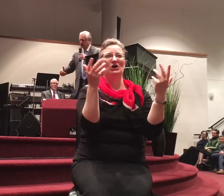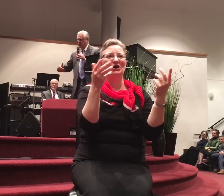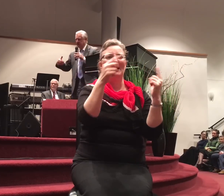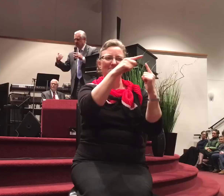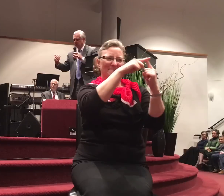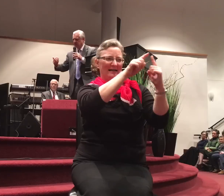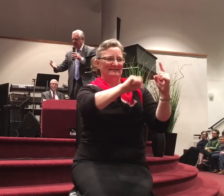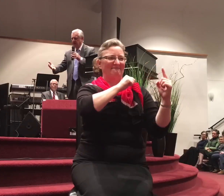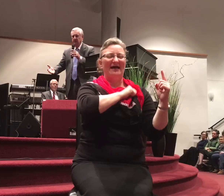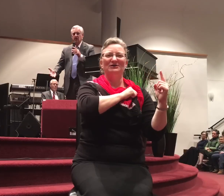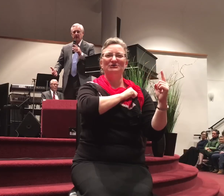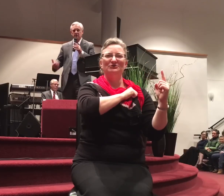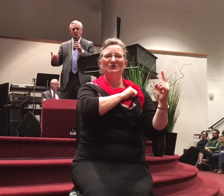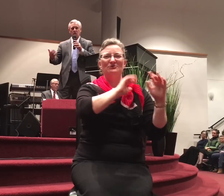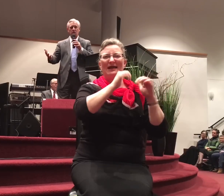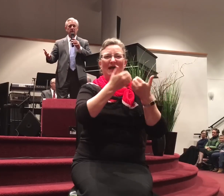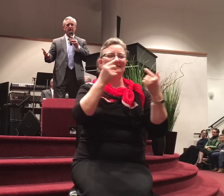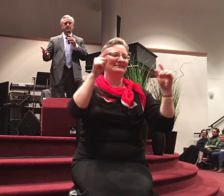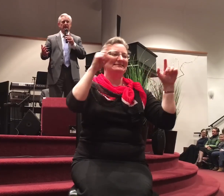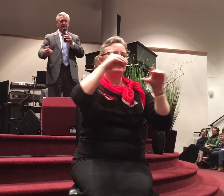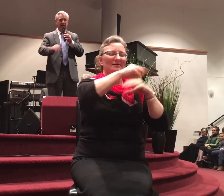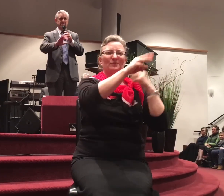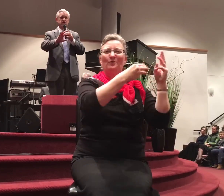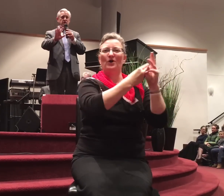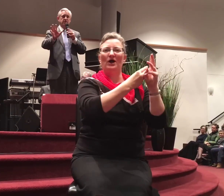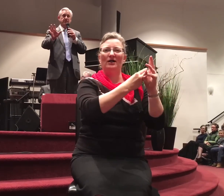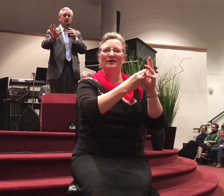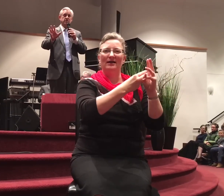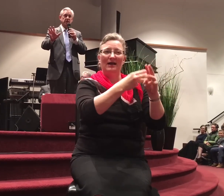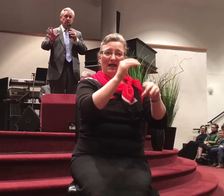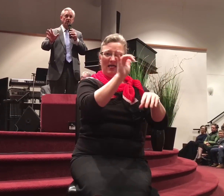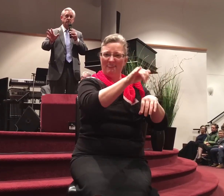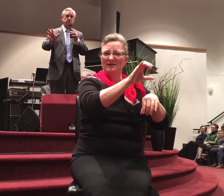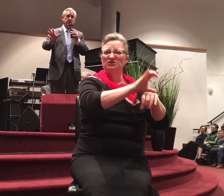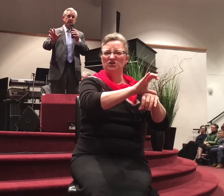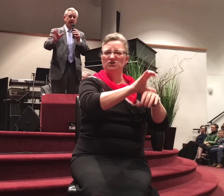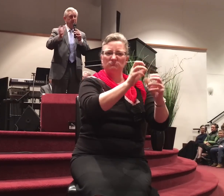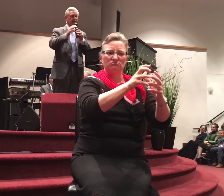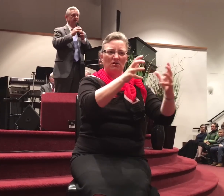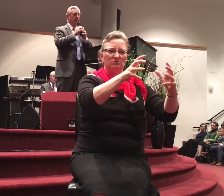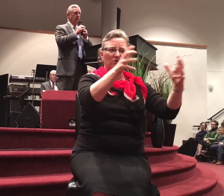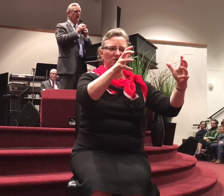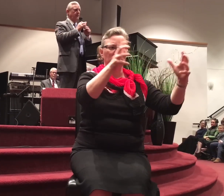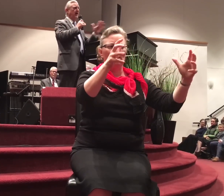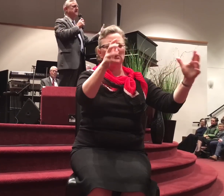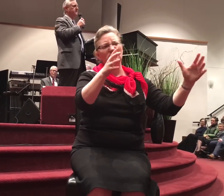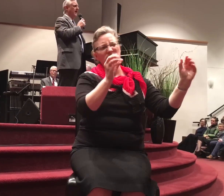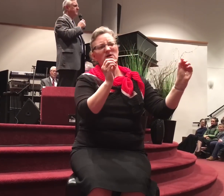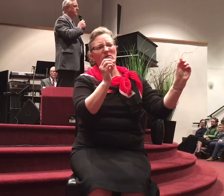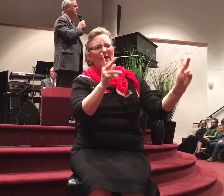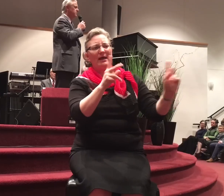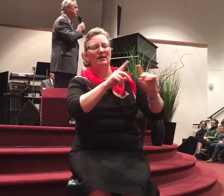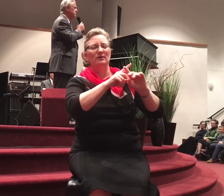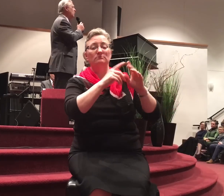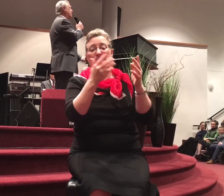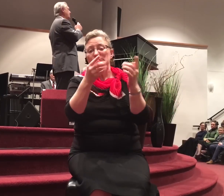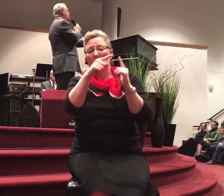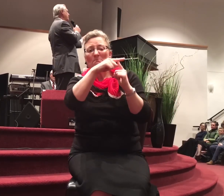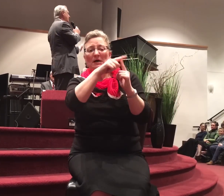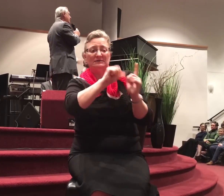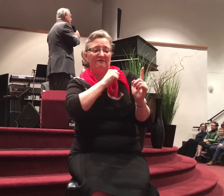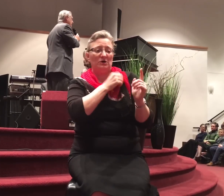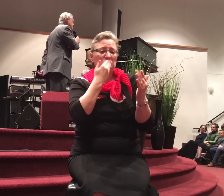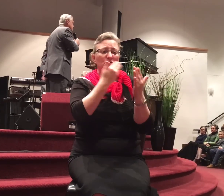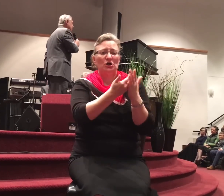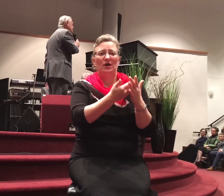positive attitude and succeed in the world. And that's good as far as it goes. I believe that if you have a positive attitude, you'll do more than if